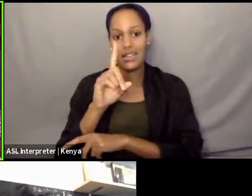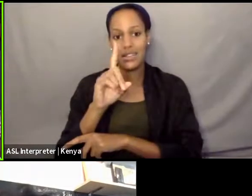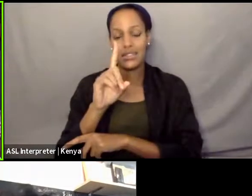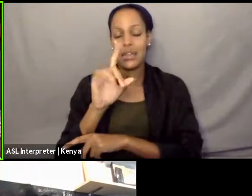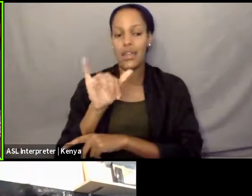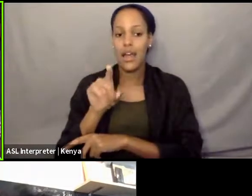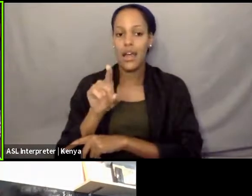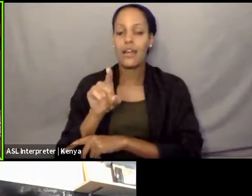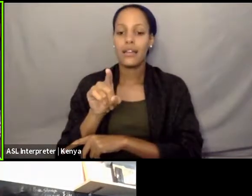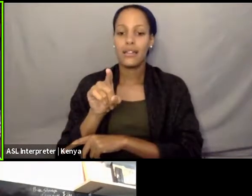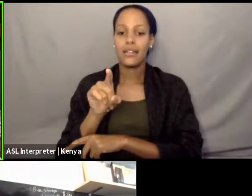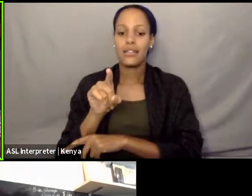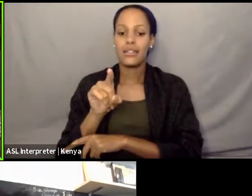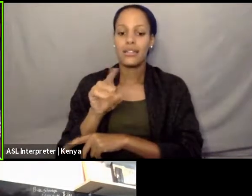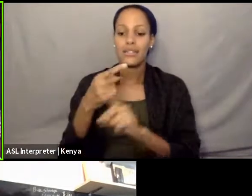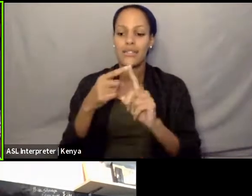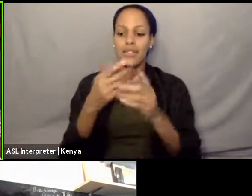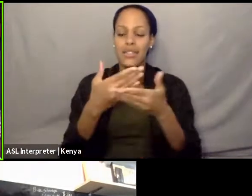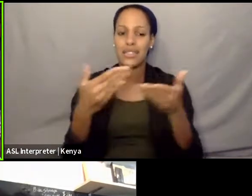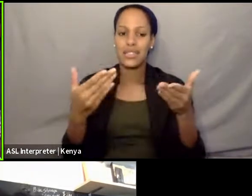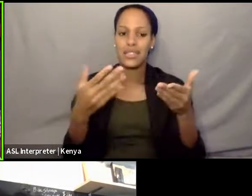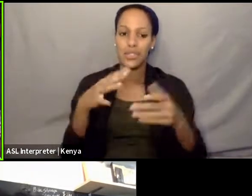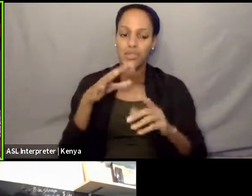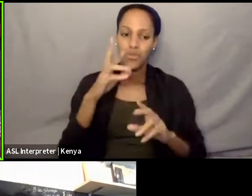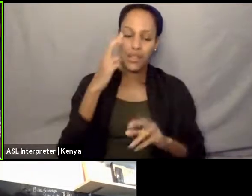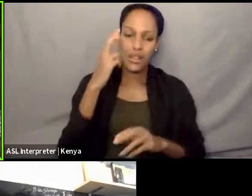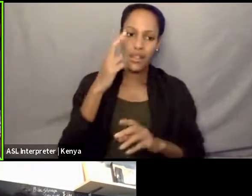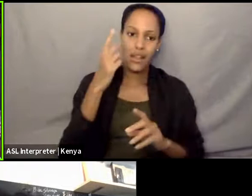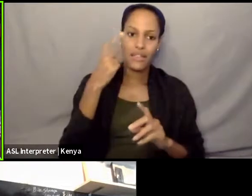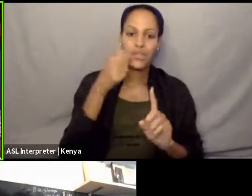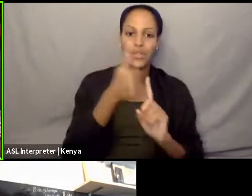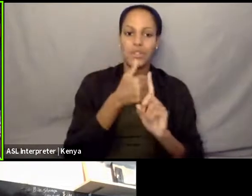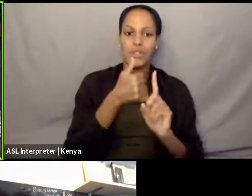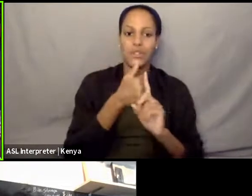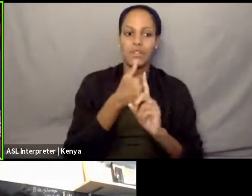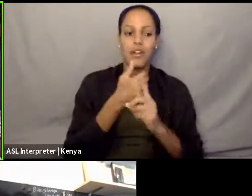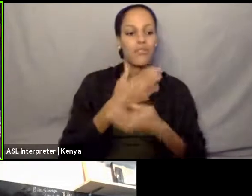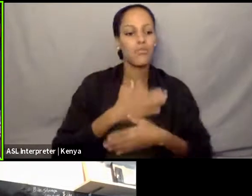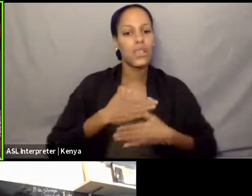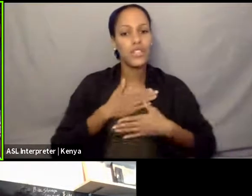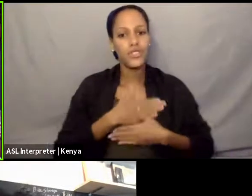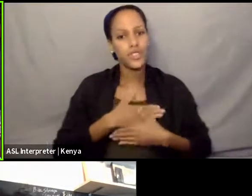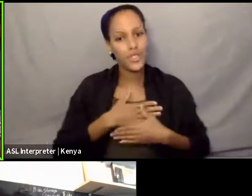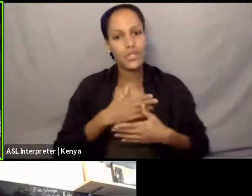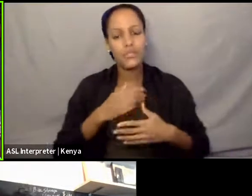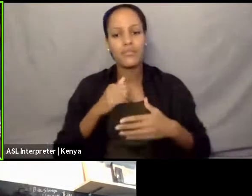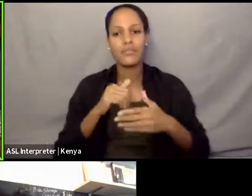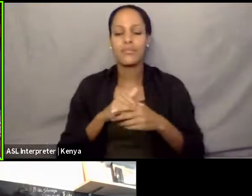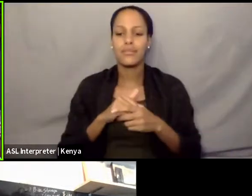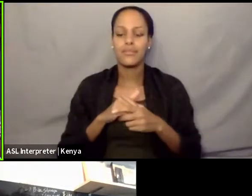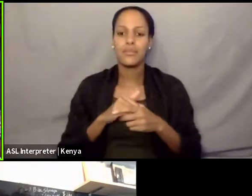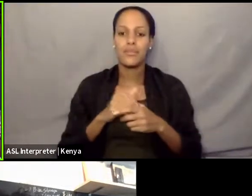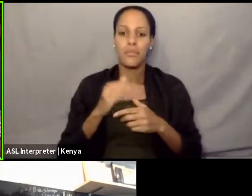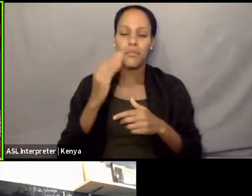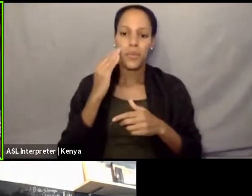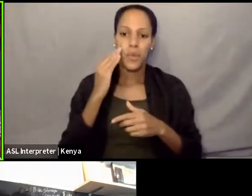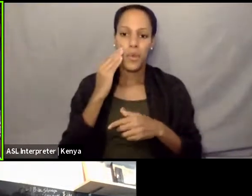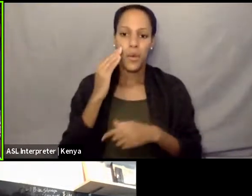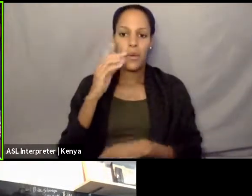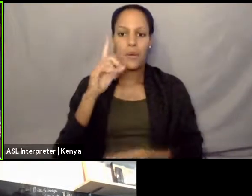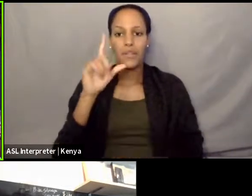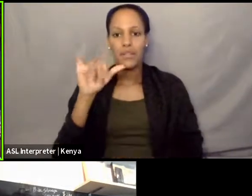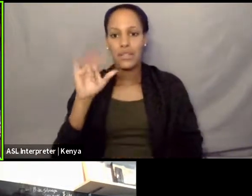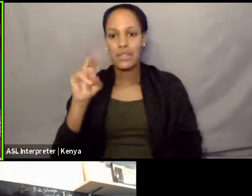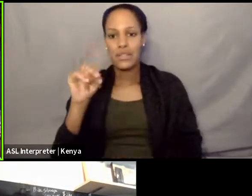things that you find yourself taking pleasure in. So, of course, as Lindsay indicated in the